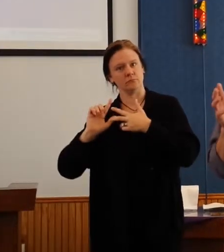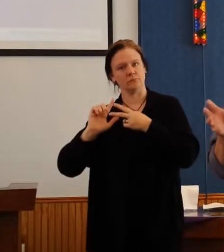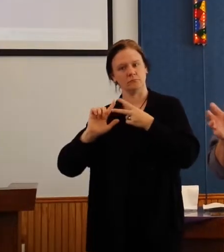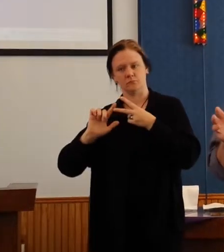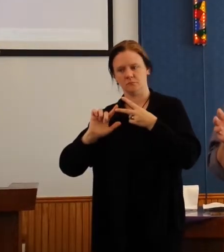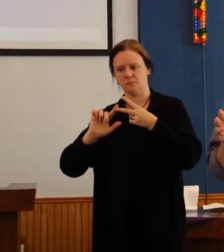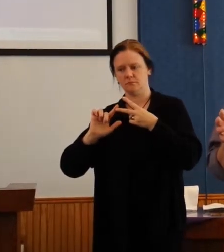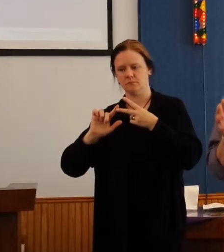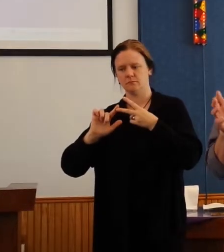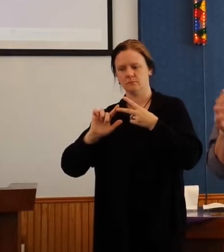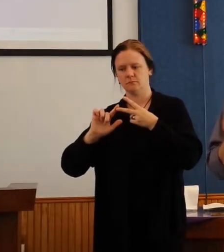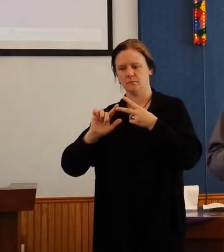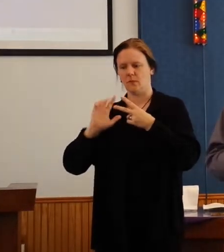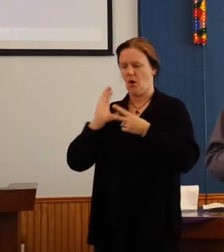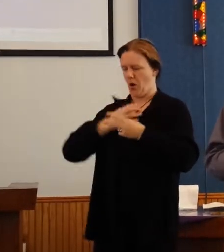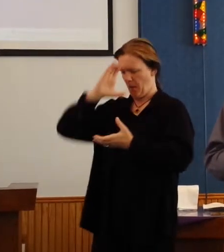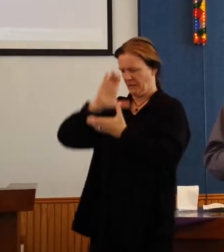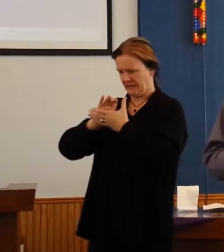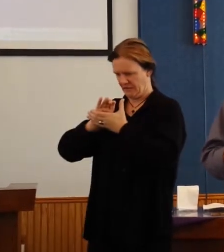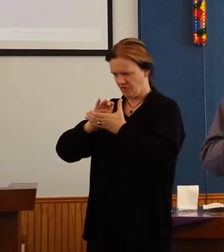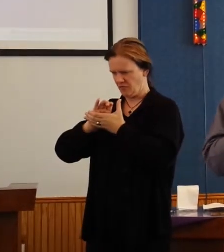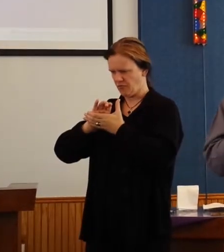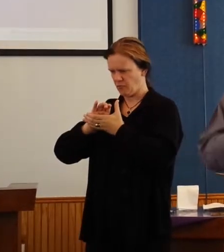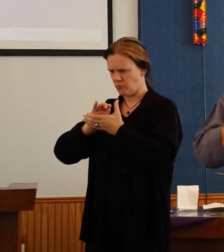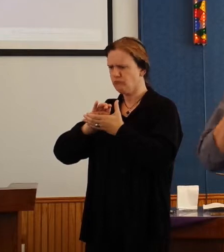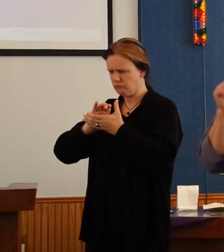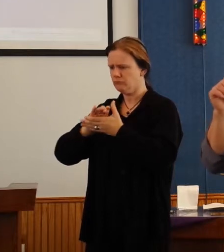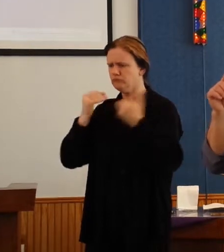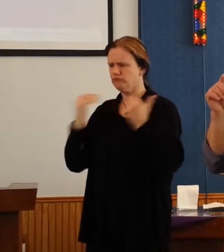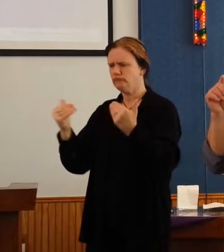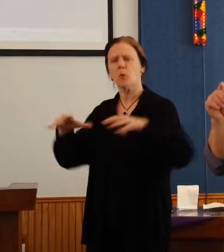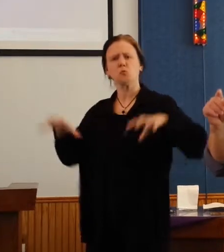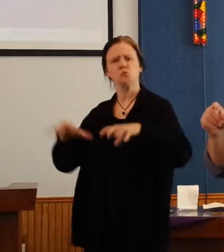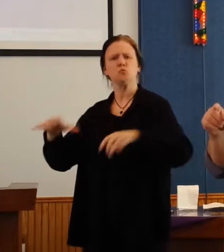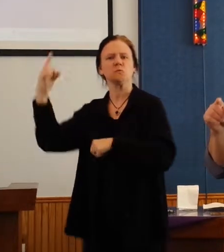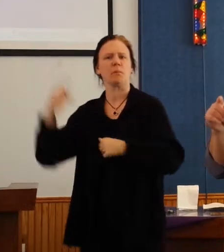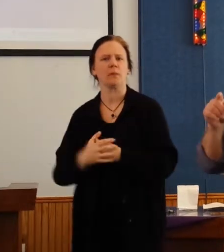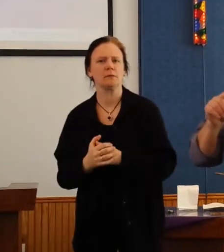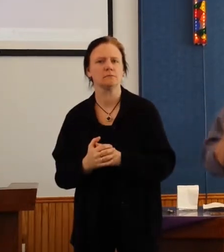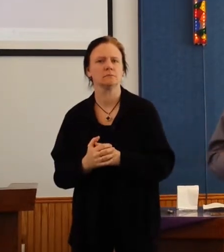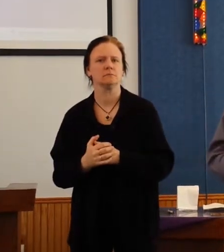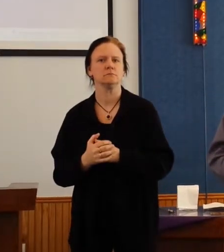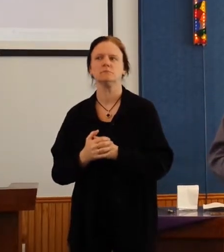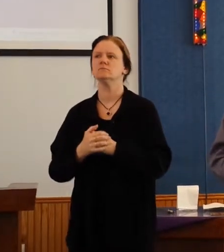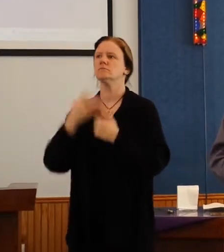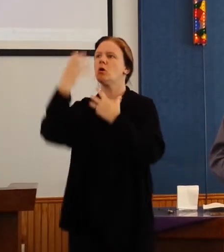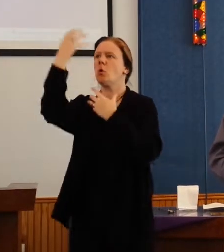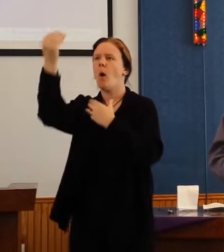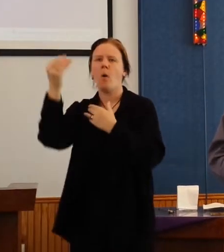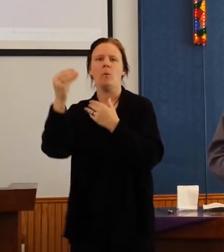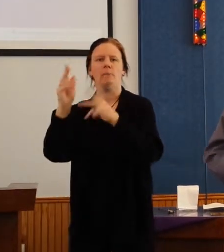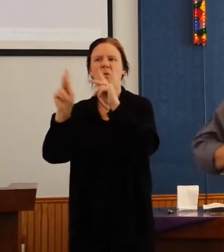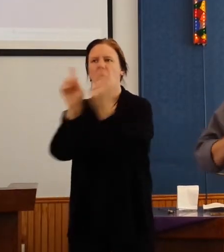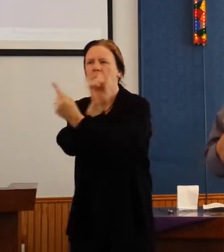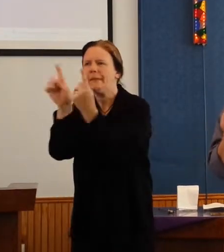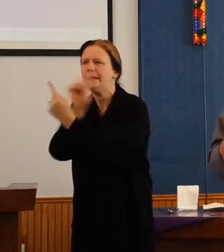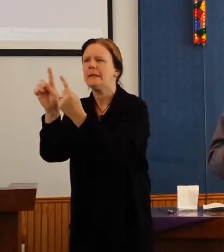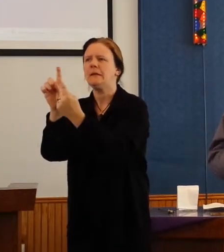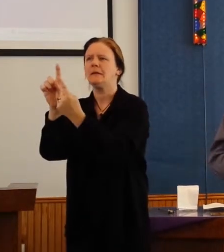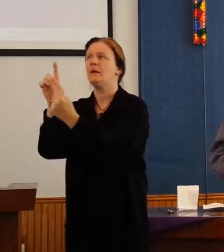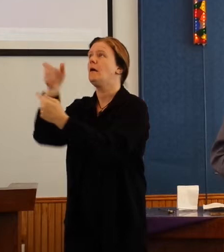about acting on our belief, that if we go into the world and we spread the message of God's love, then